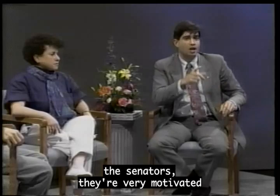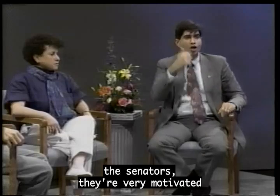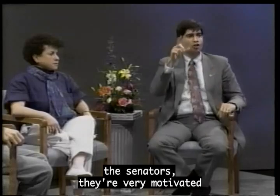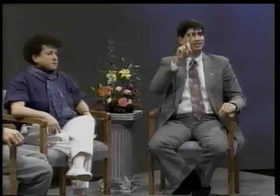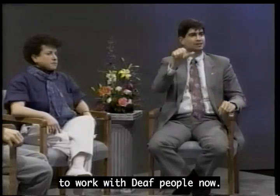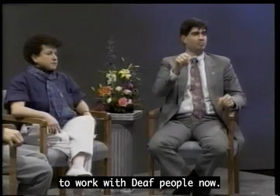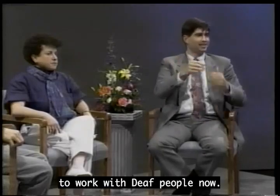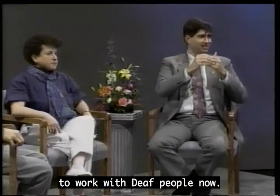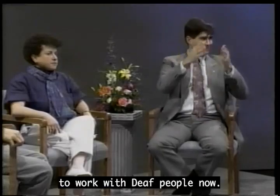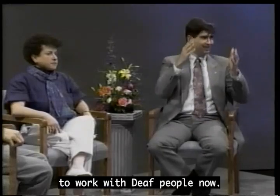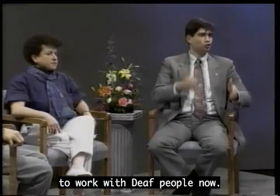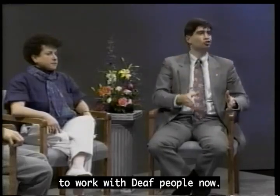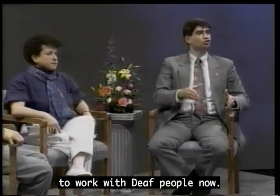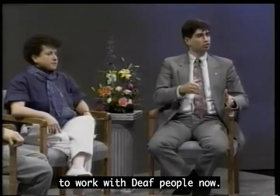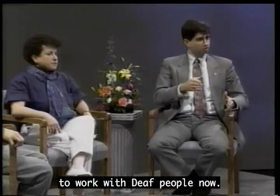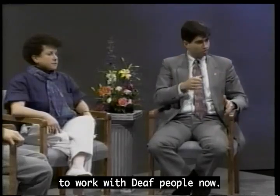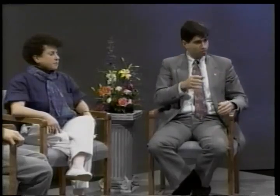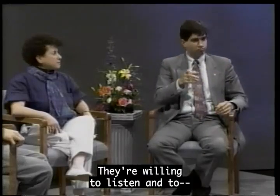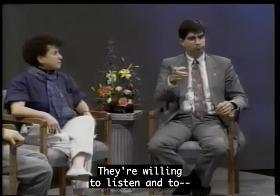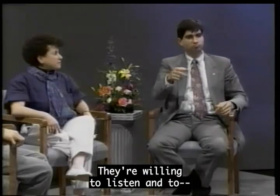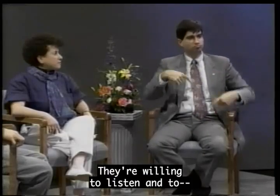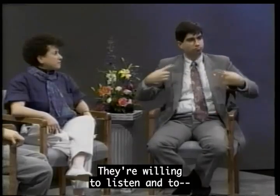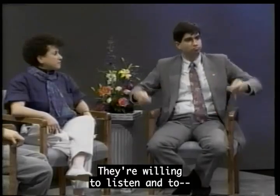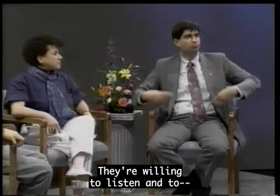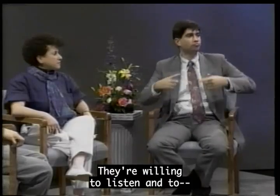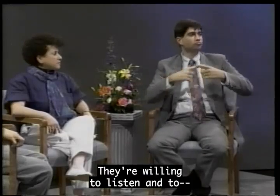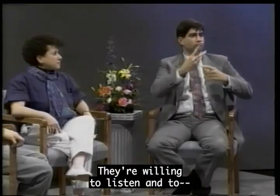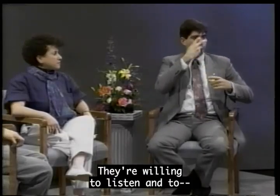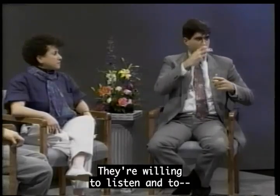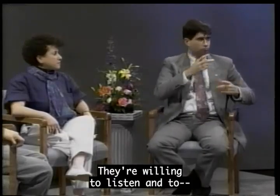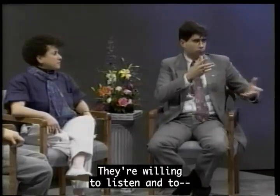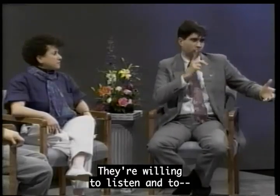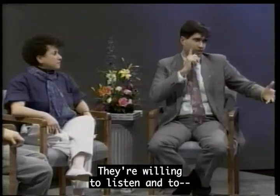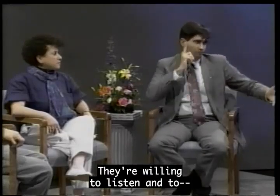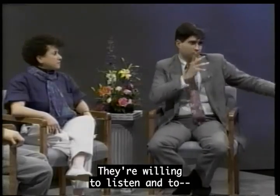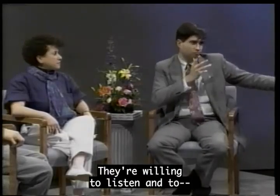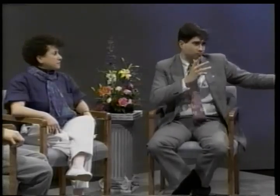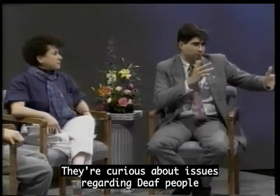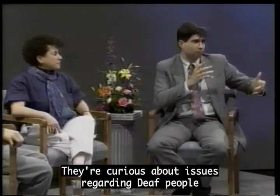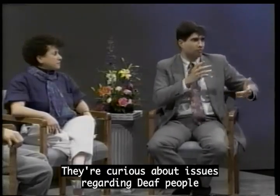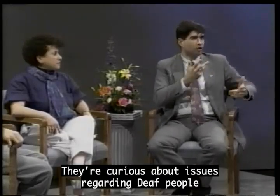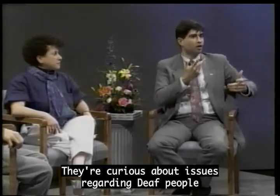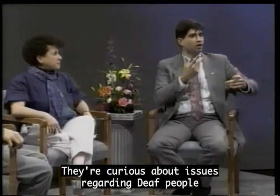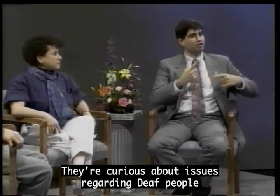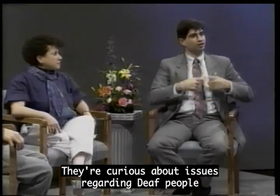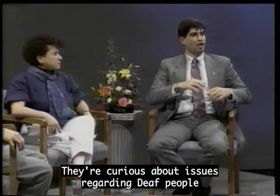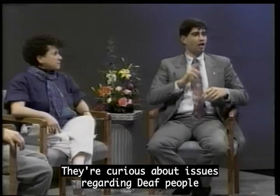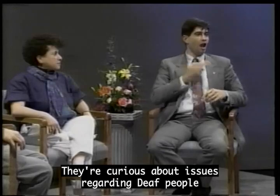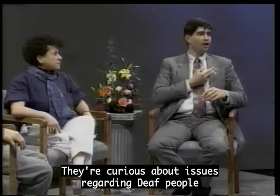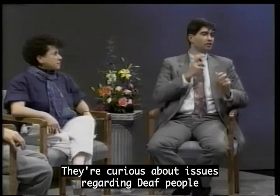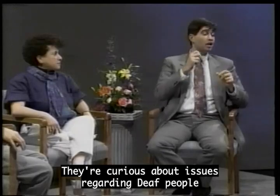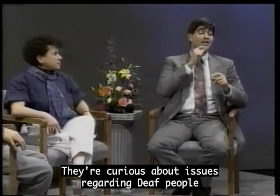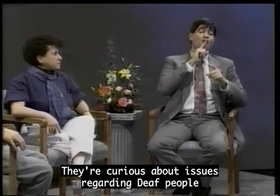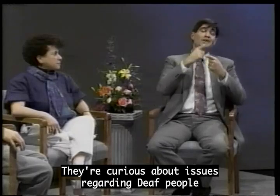listen and they're curious about issues regarding deaf people, as well as other disabilities.